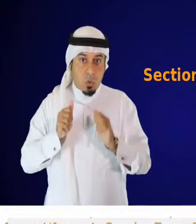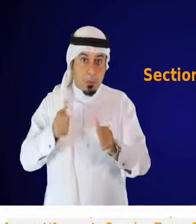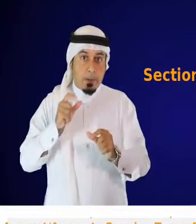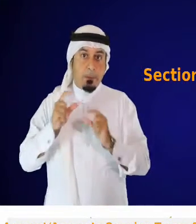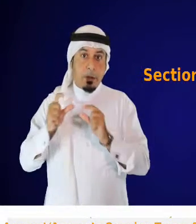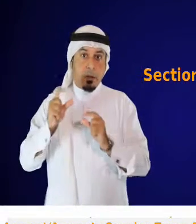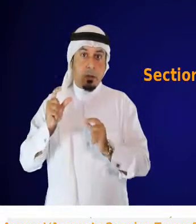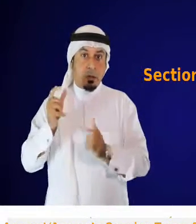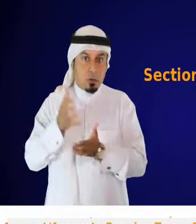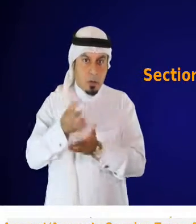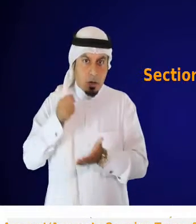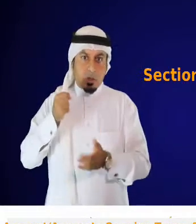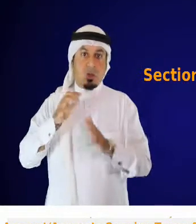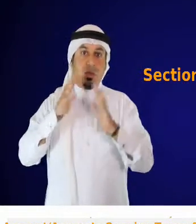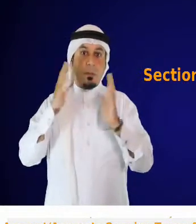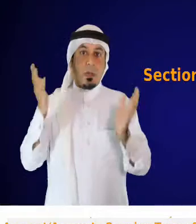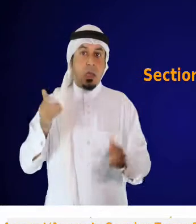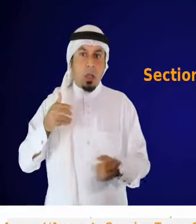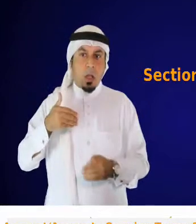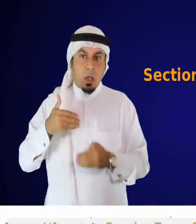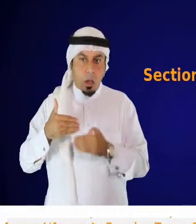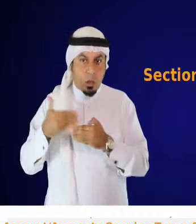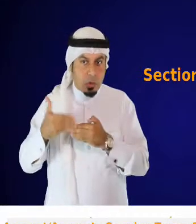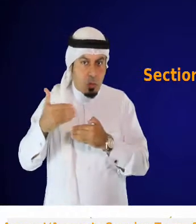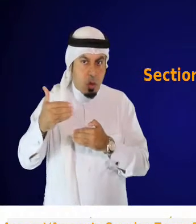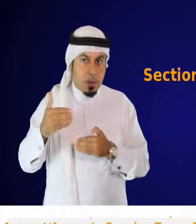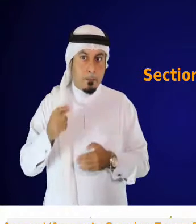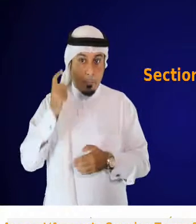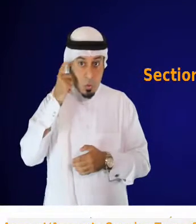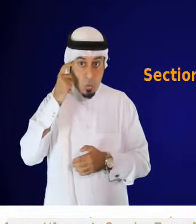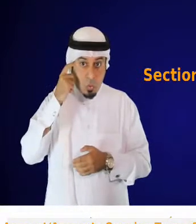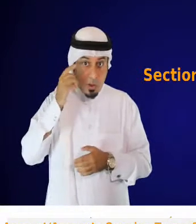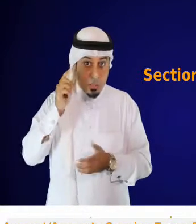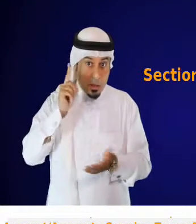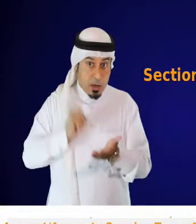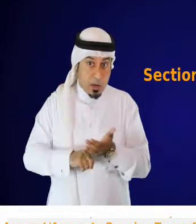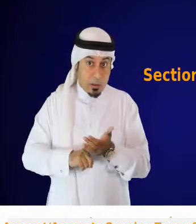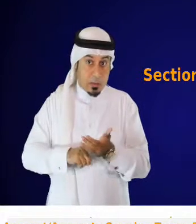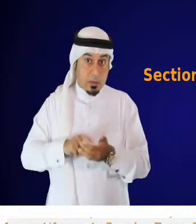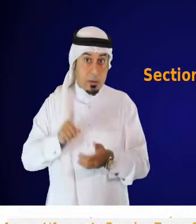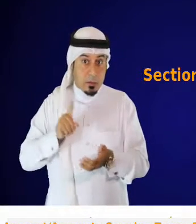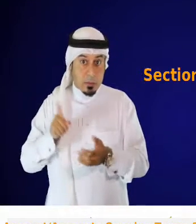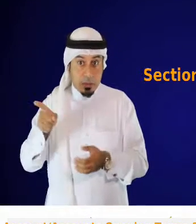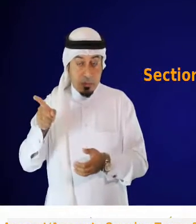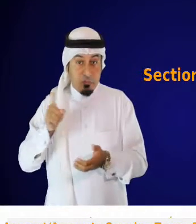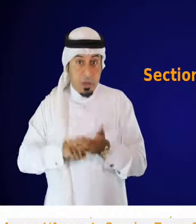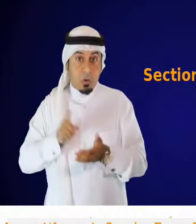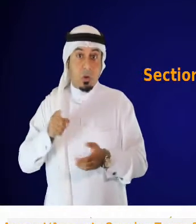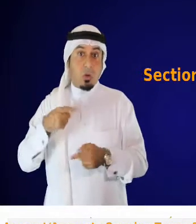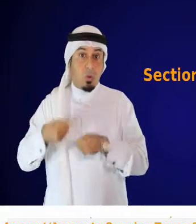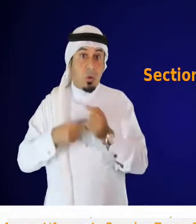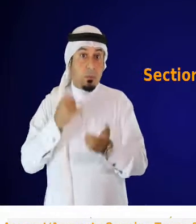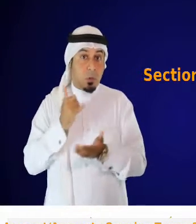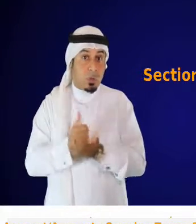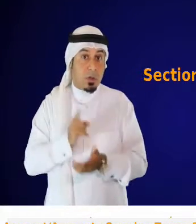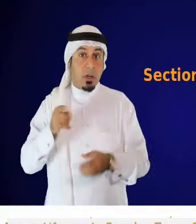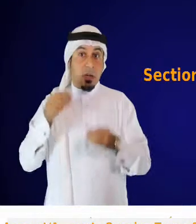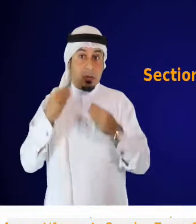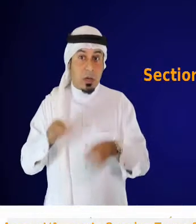the SMS banking facility to the customer or from the refusal or the failure of the bank in good faith to take any action on